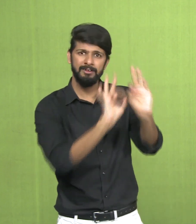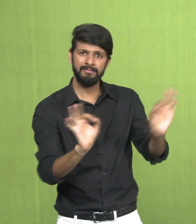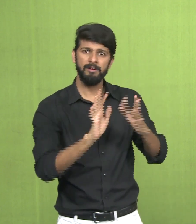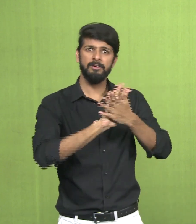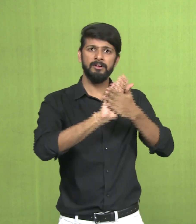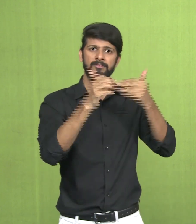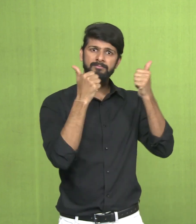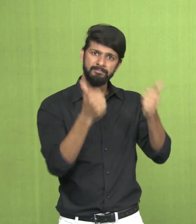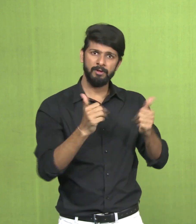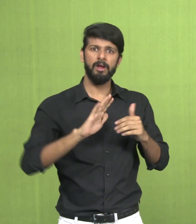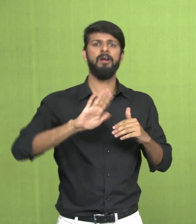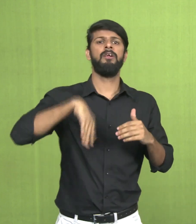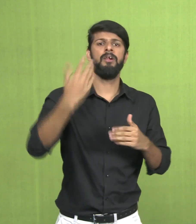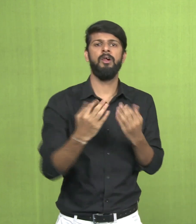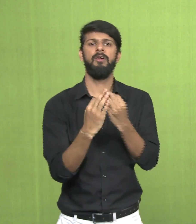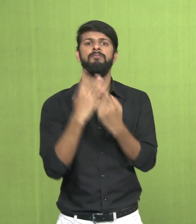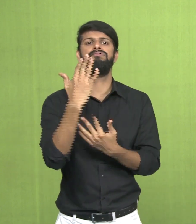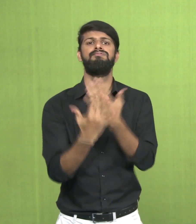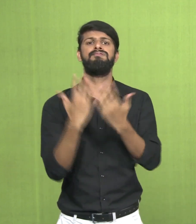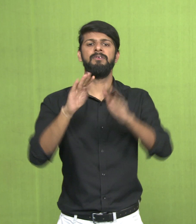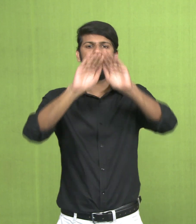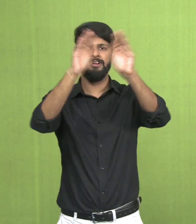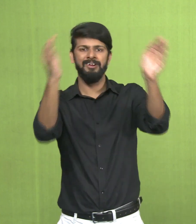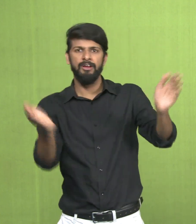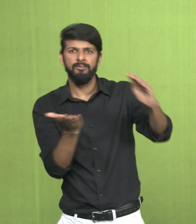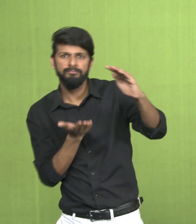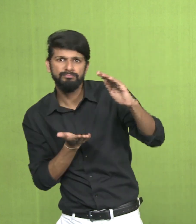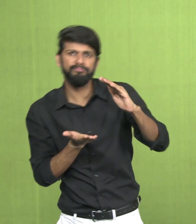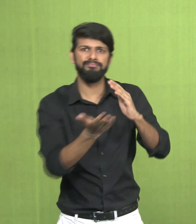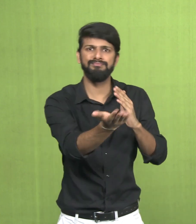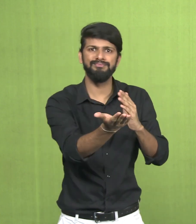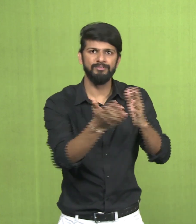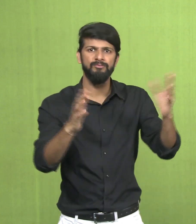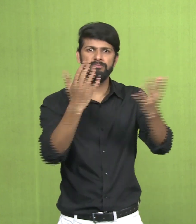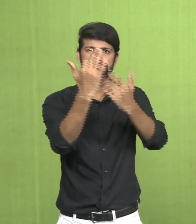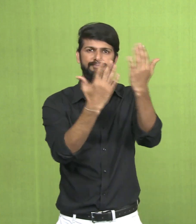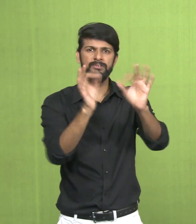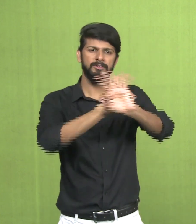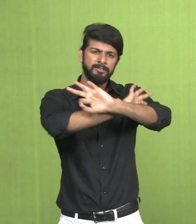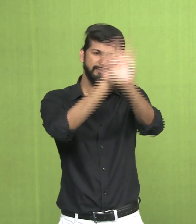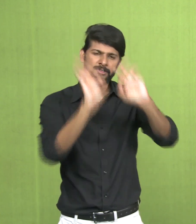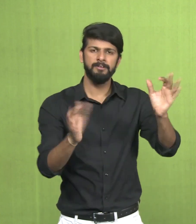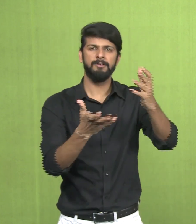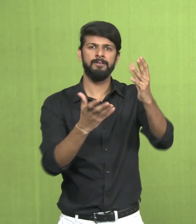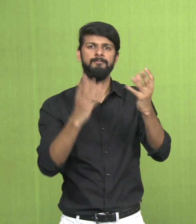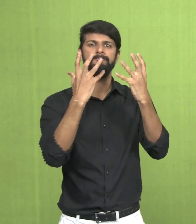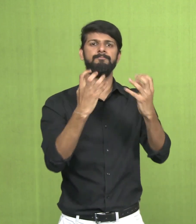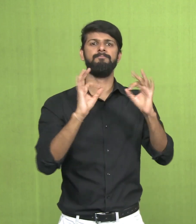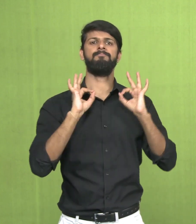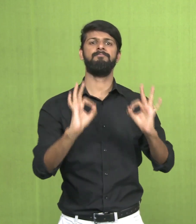were later added or stuck on the figure by pellets and rolls of clay. Lastly, the clay figure